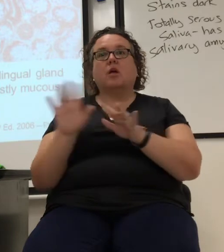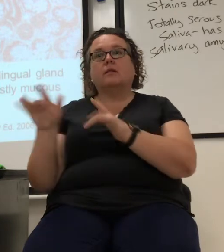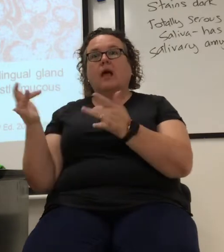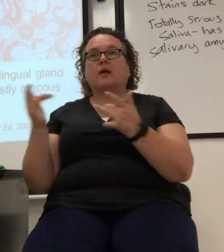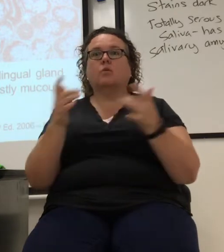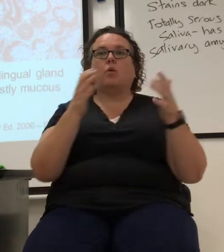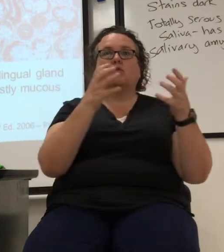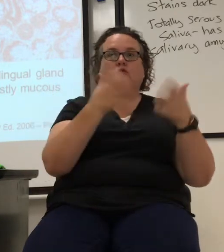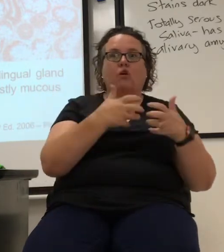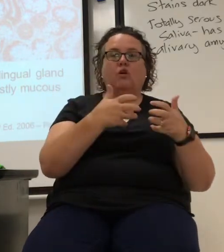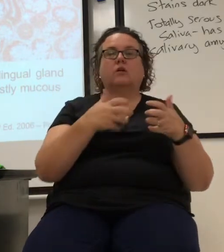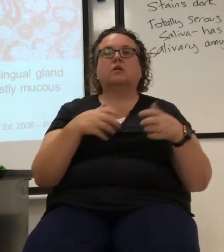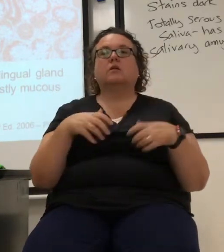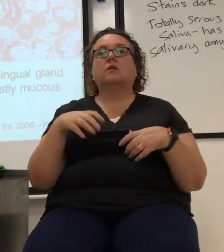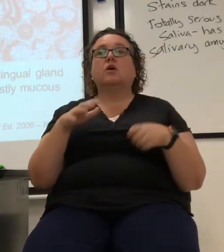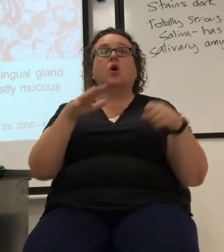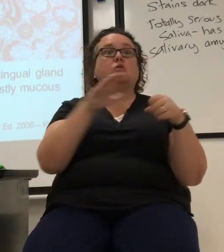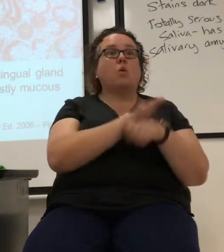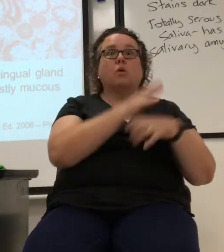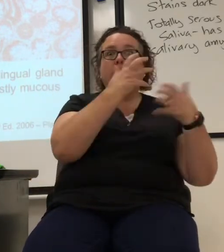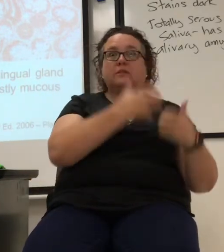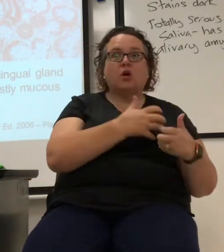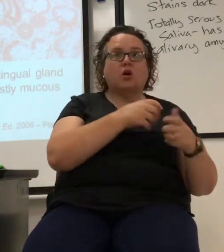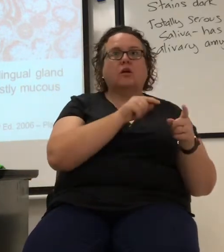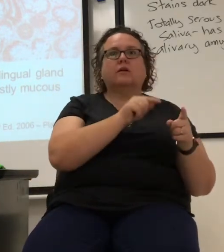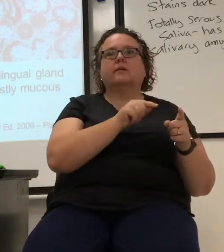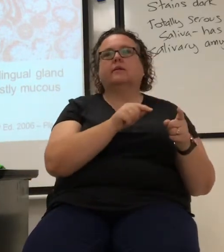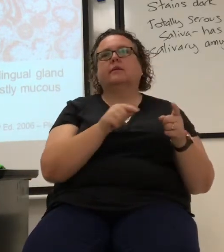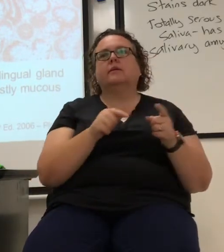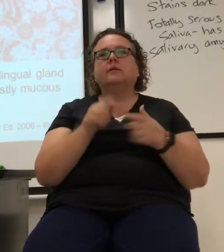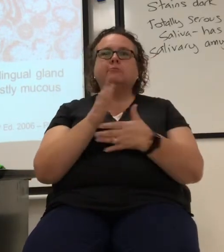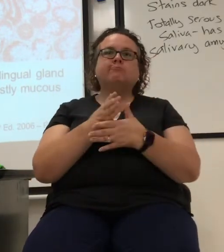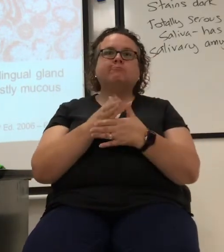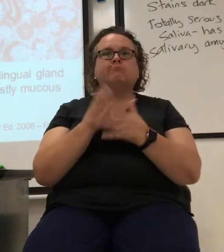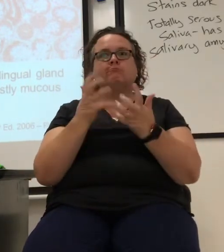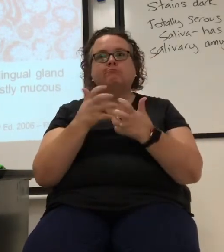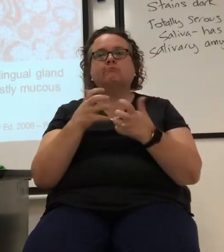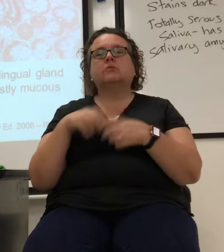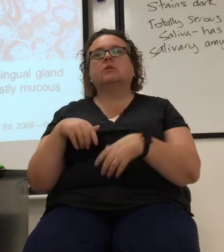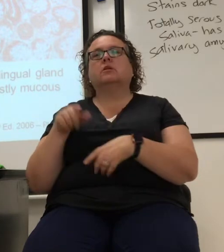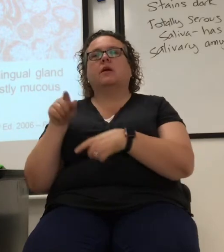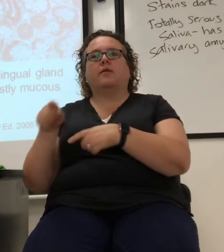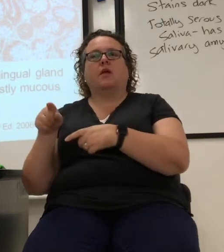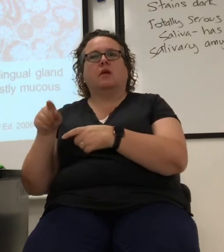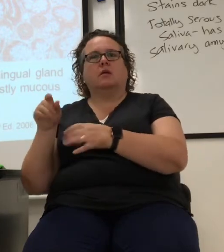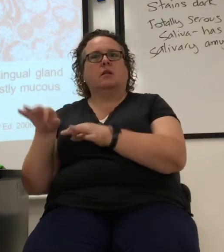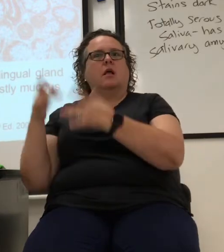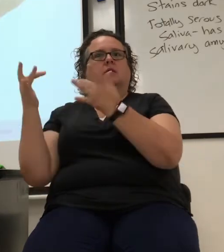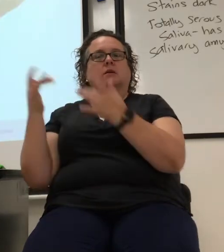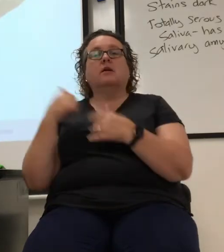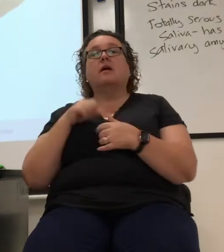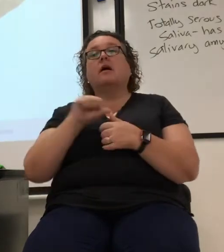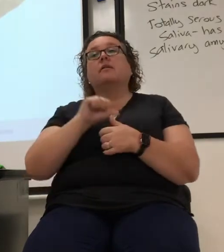totally dark, longest duct length, carotid, and so forth. The other things that help you chew